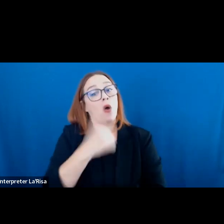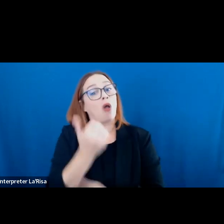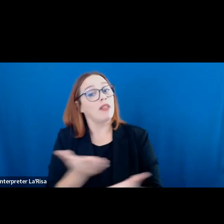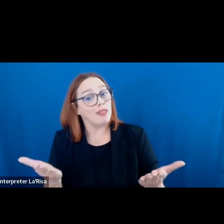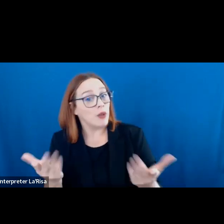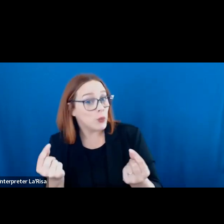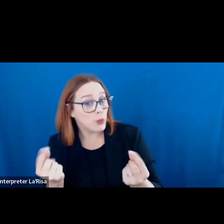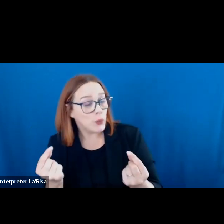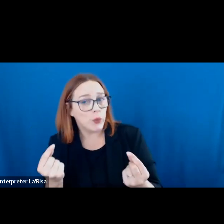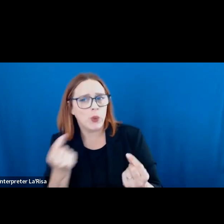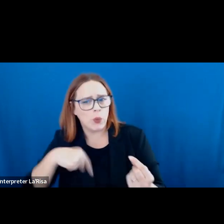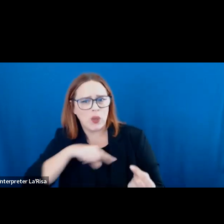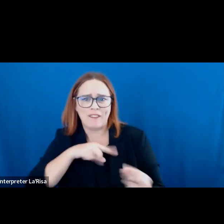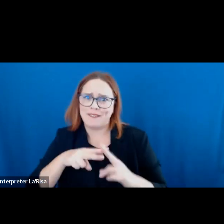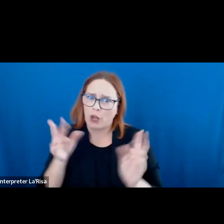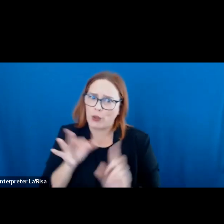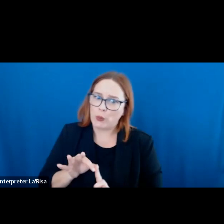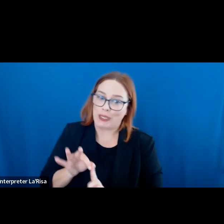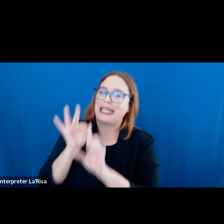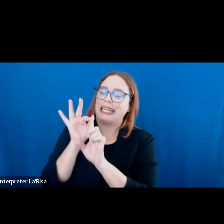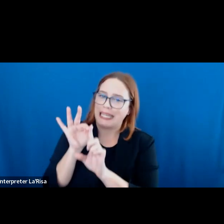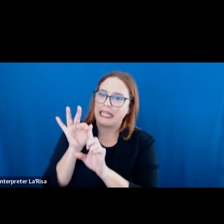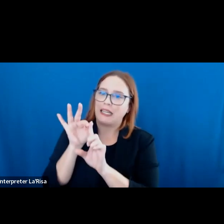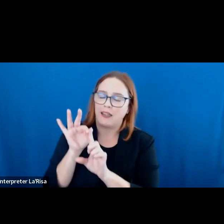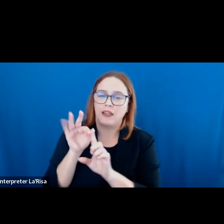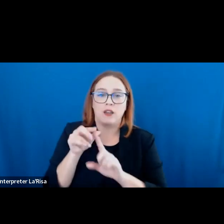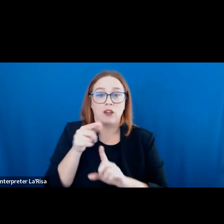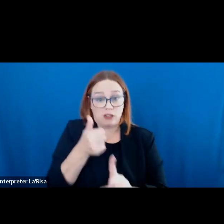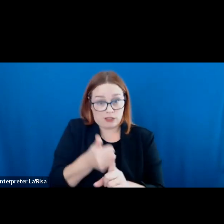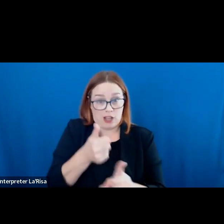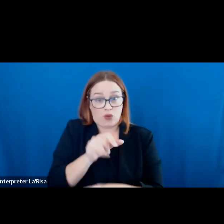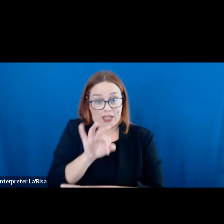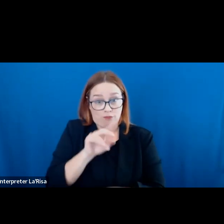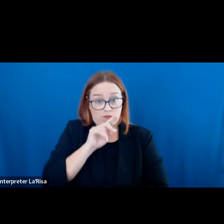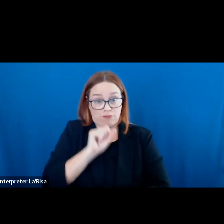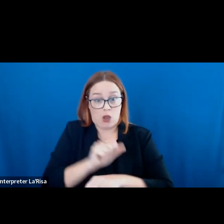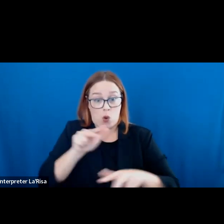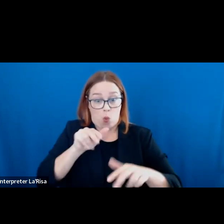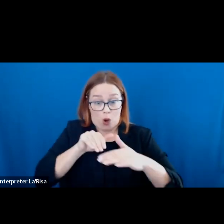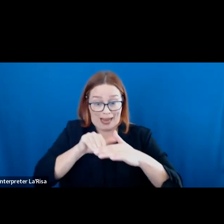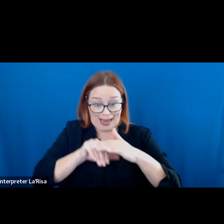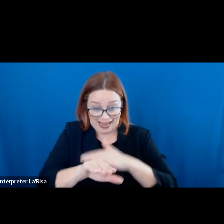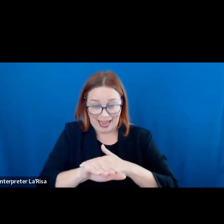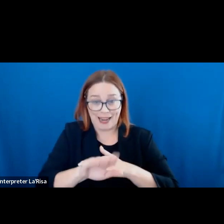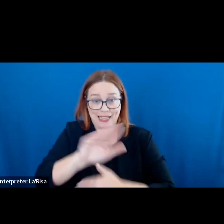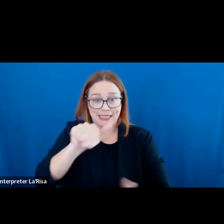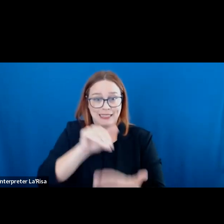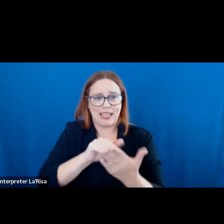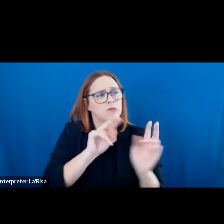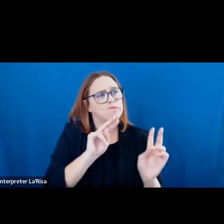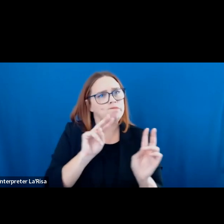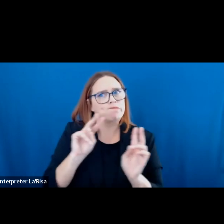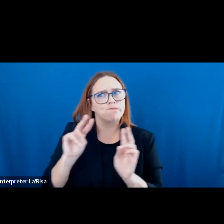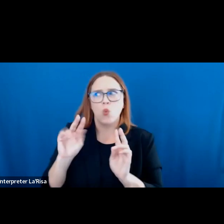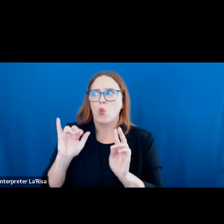you walk into our center, that you see a diverse group of individuals, but you see